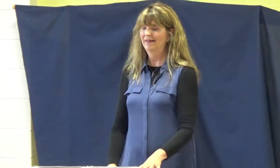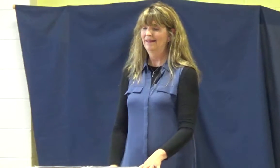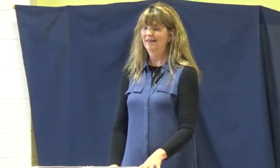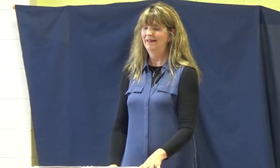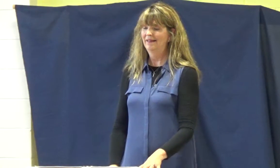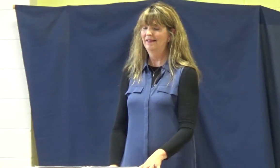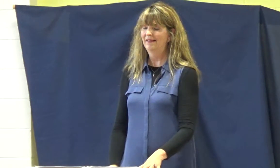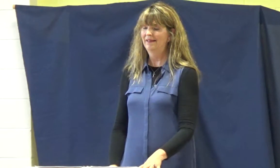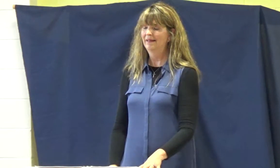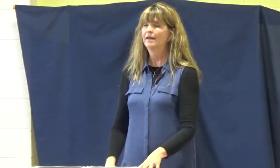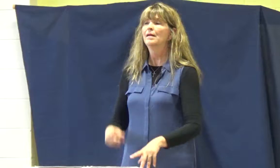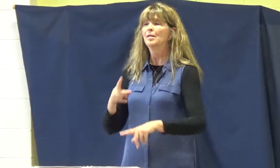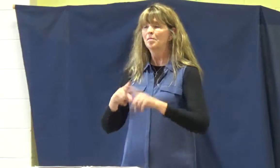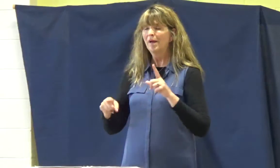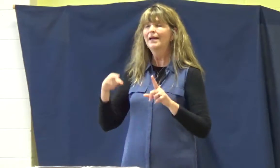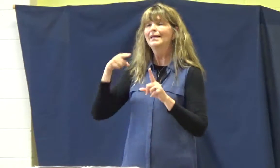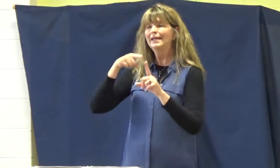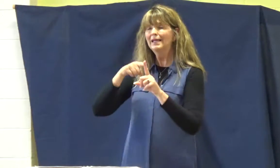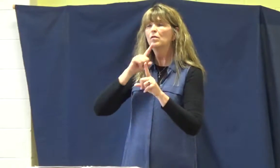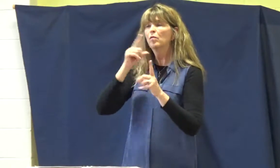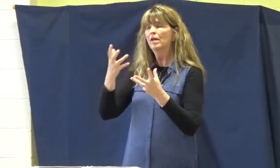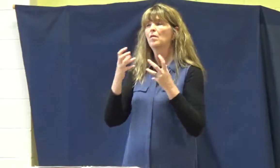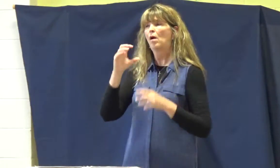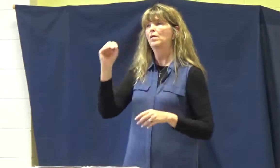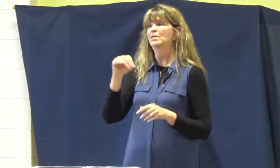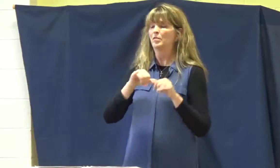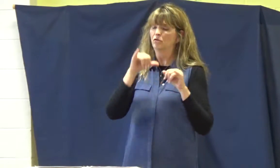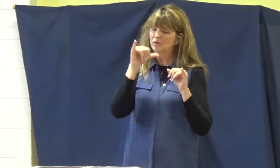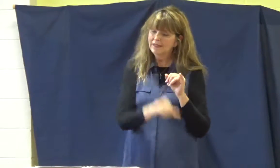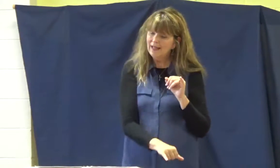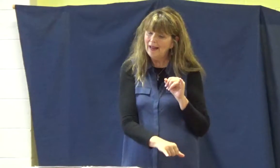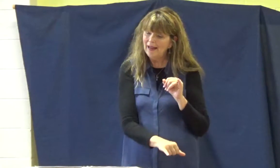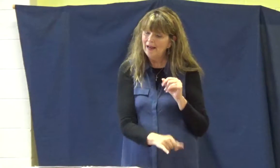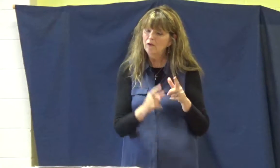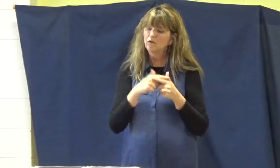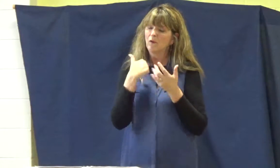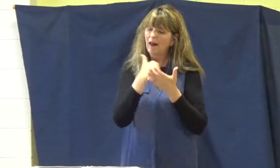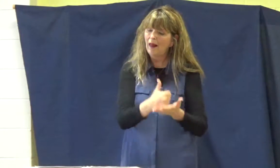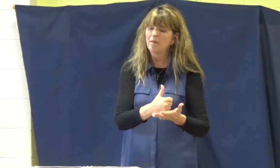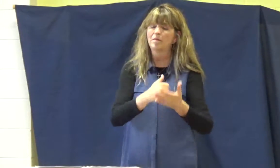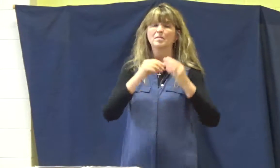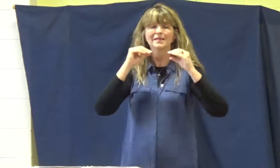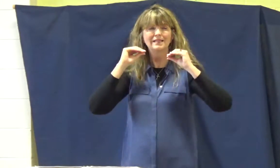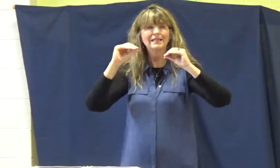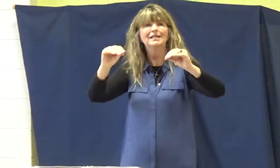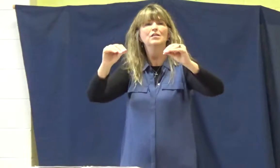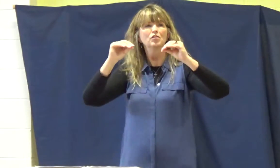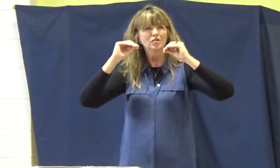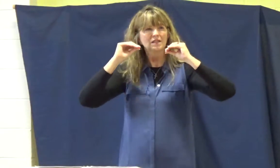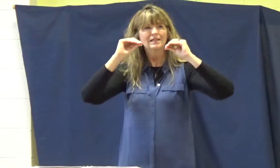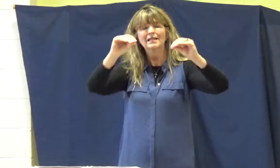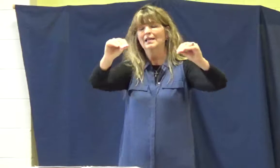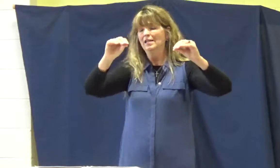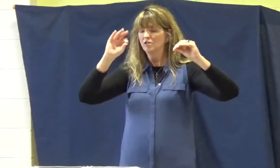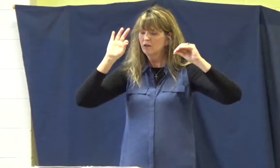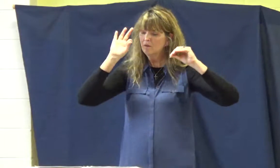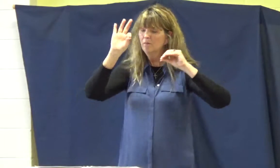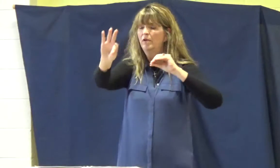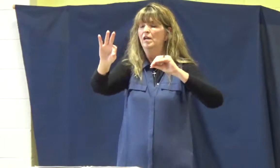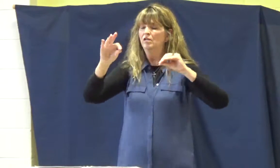I'm sending Onesimus back. Even though Paul really wanted him to stay and help him